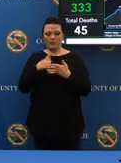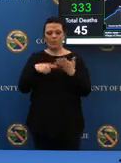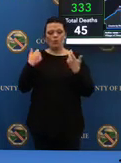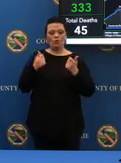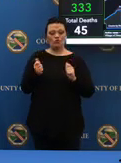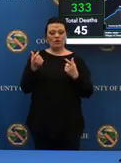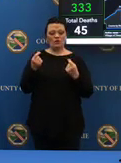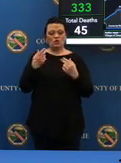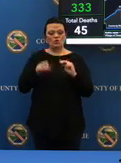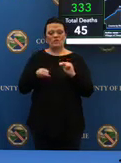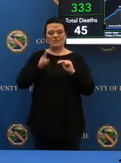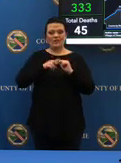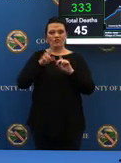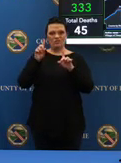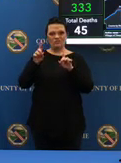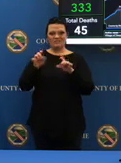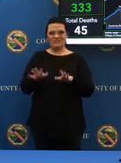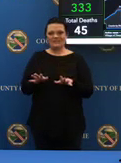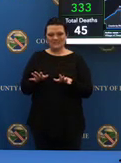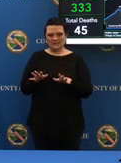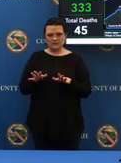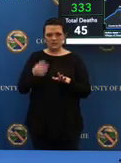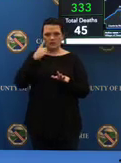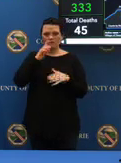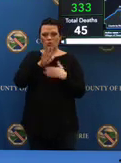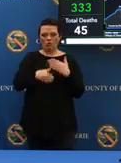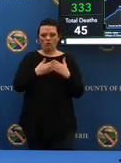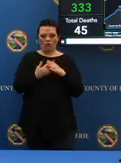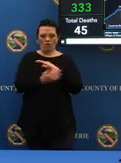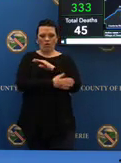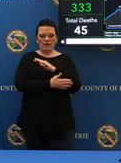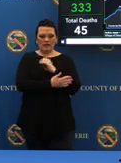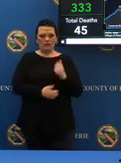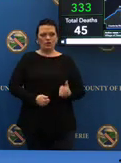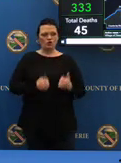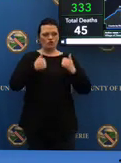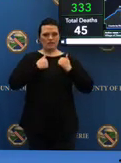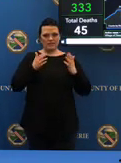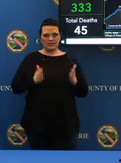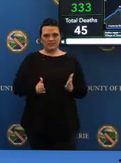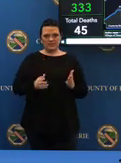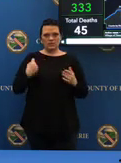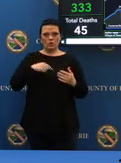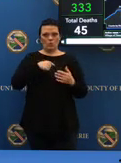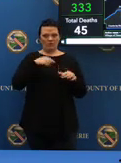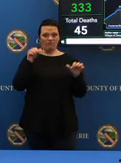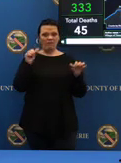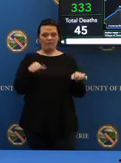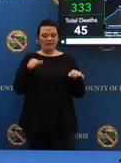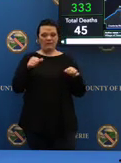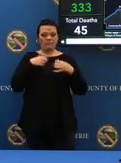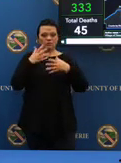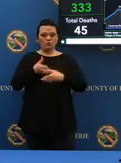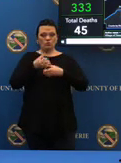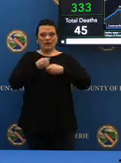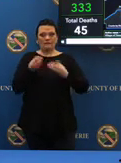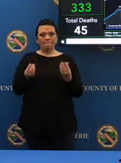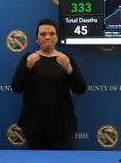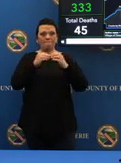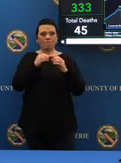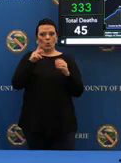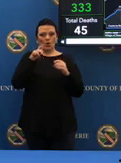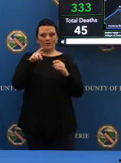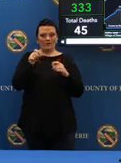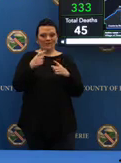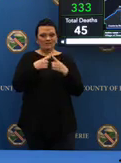trying to do is increase testing for all county residents, and we have been able to acquire more testing kits from New